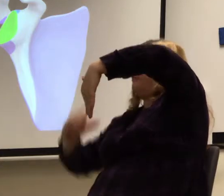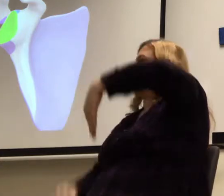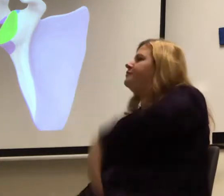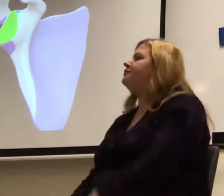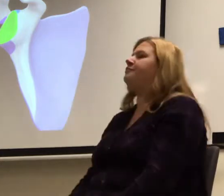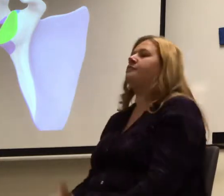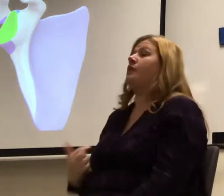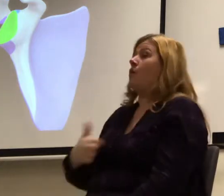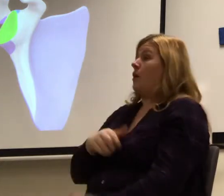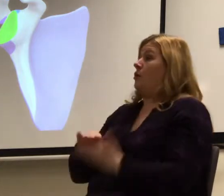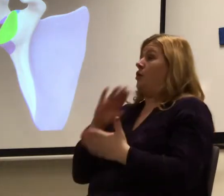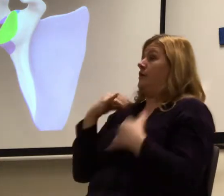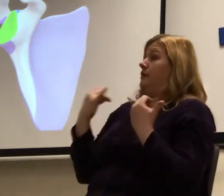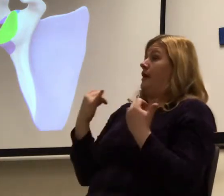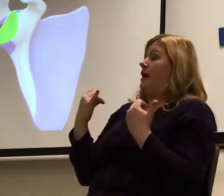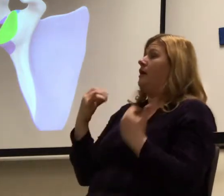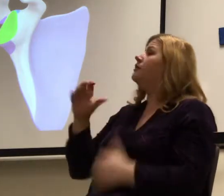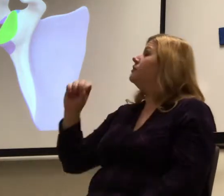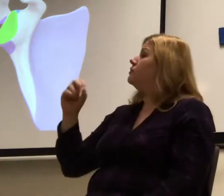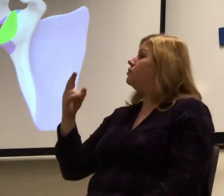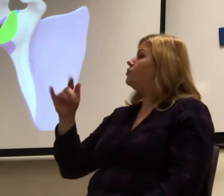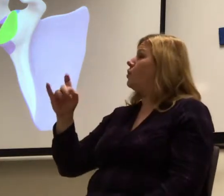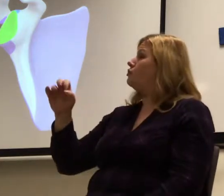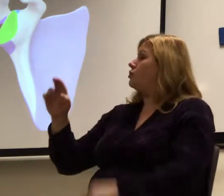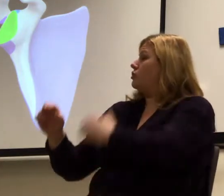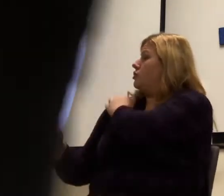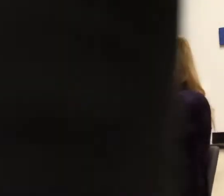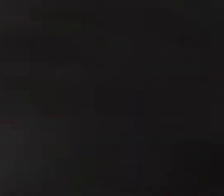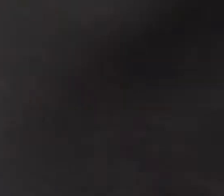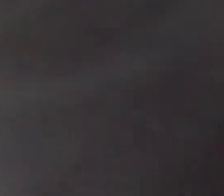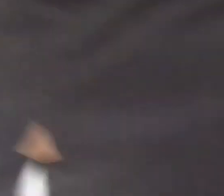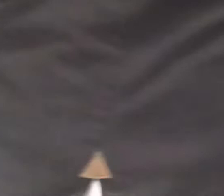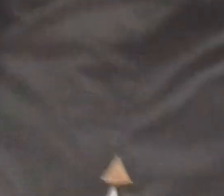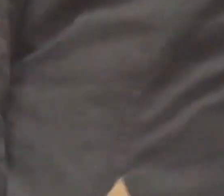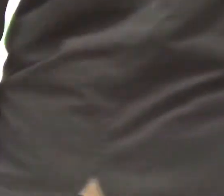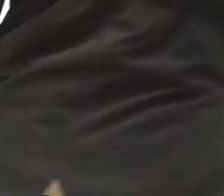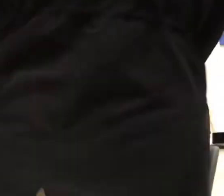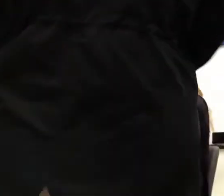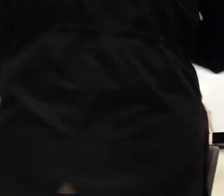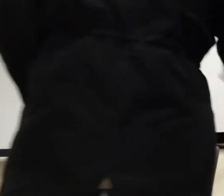But what we're learning today is the shoulder has many joints, not just that one.